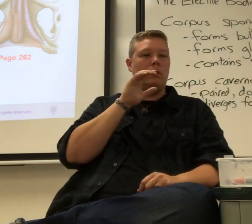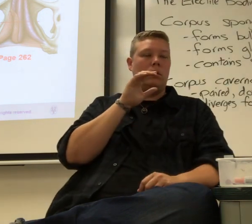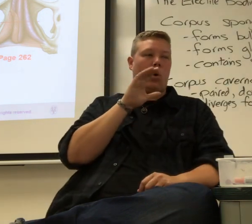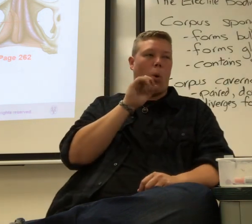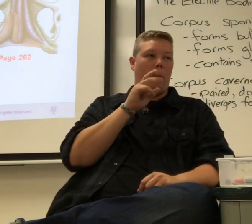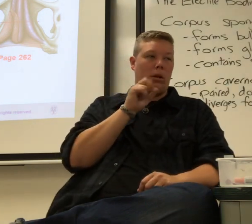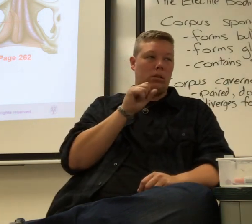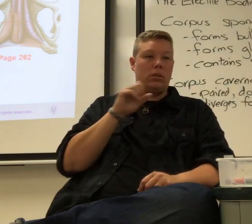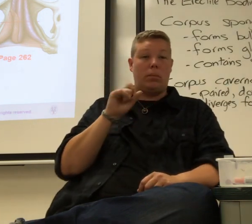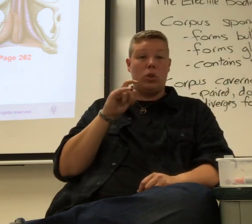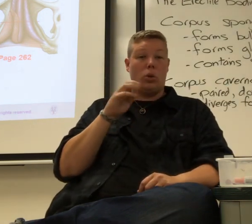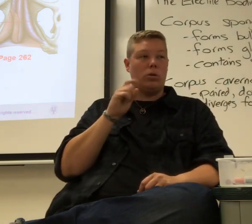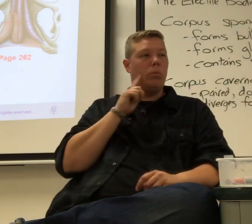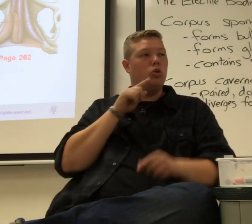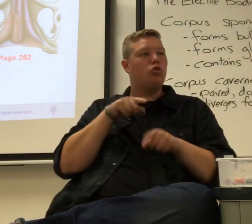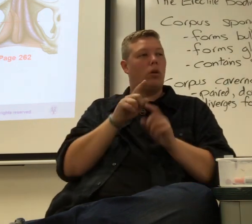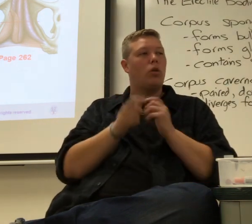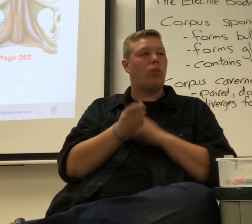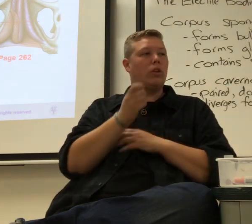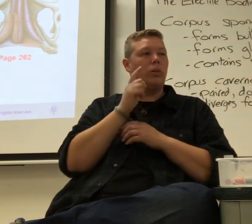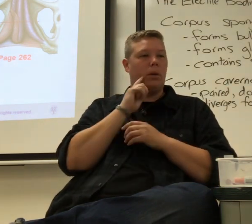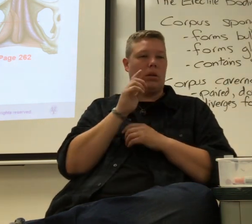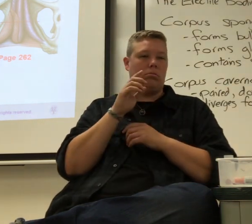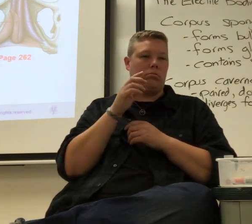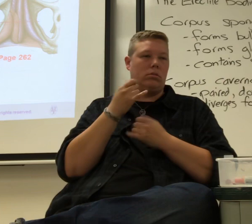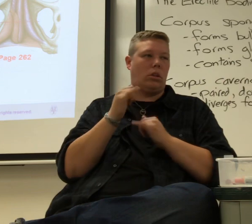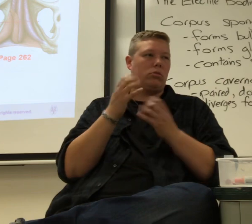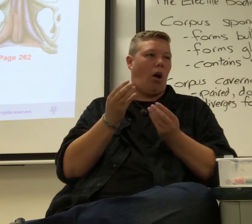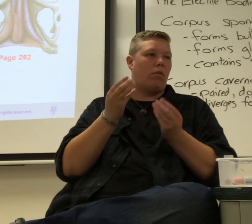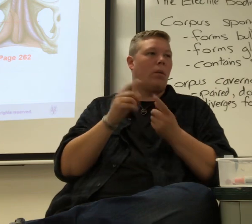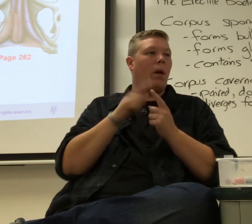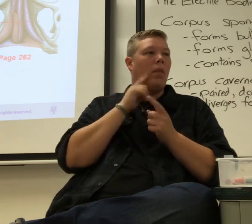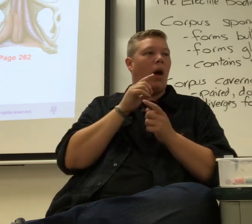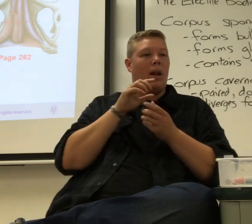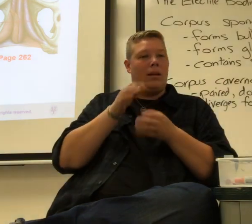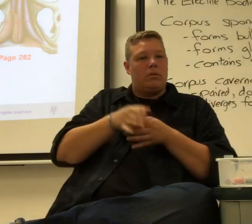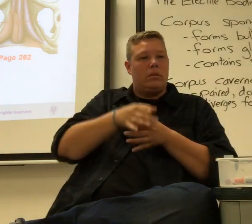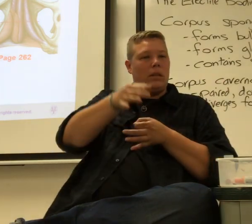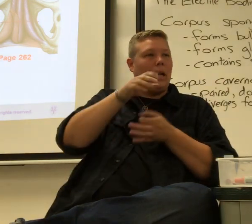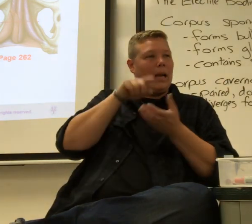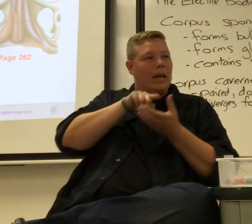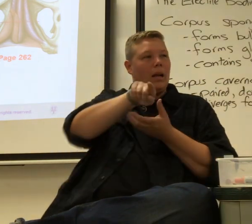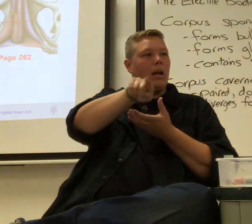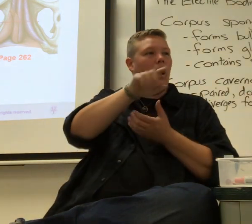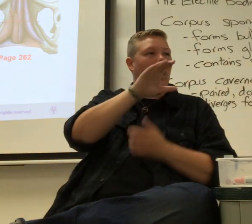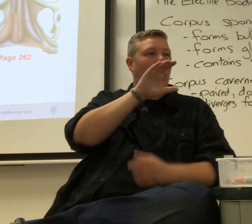during erection. It's the corpus cavernosum that becomes hardened.